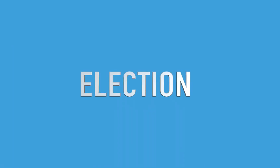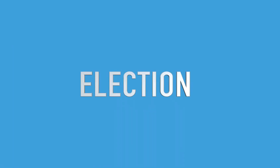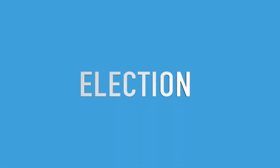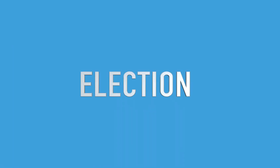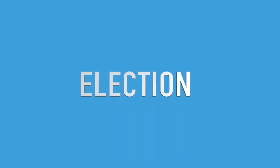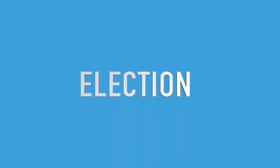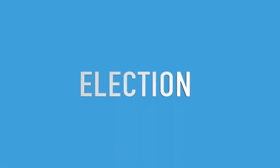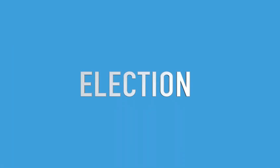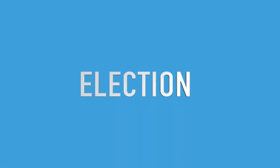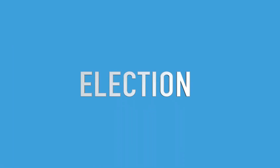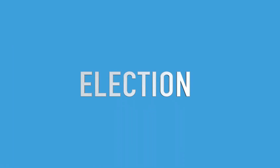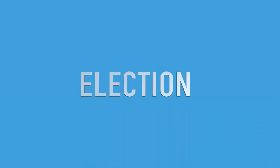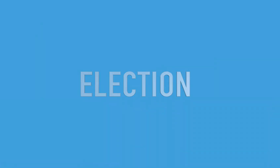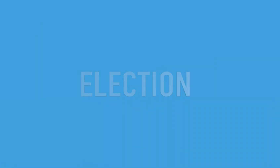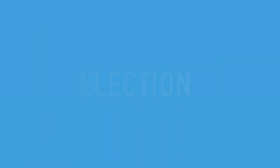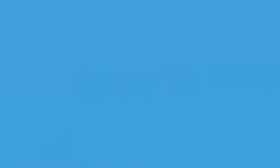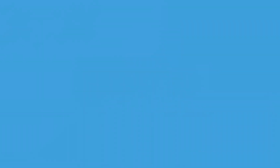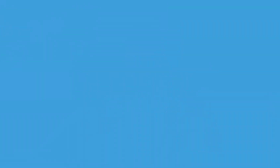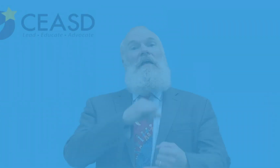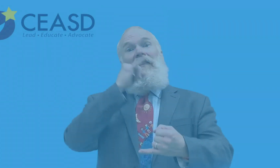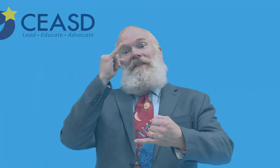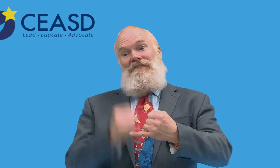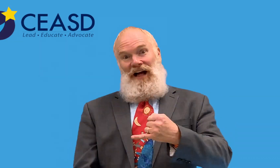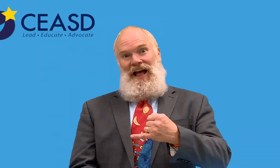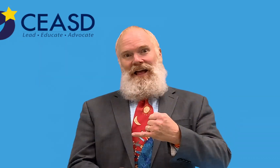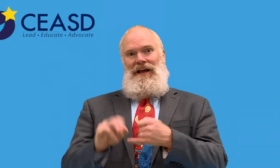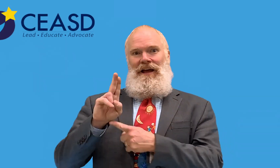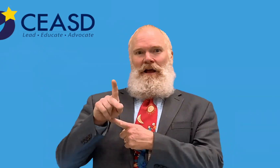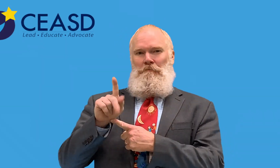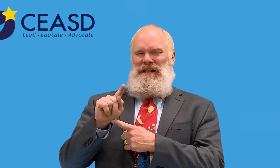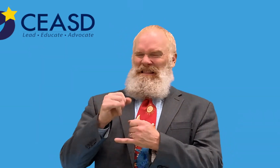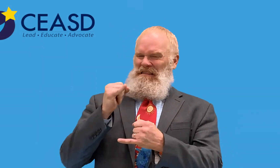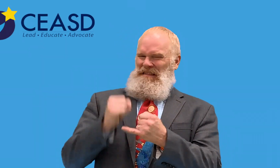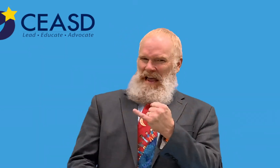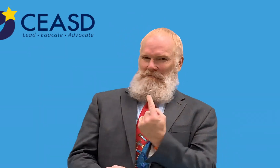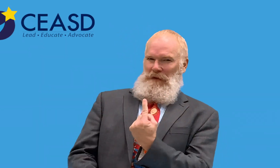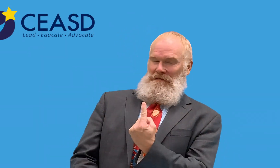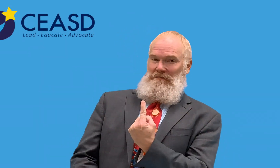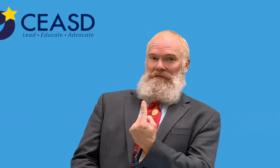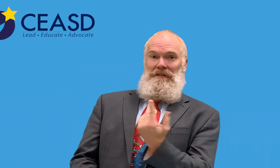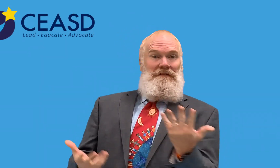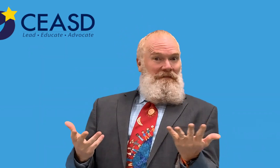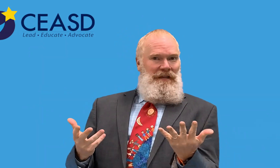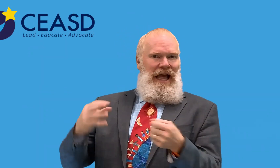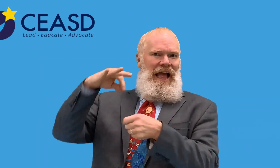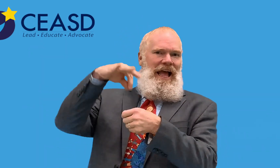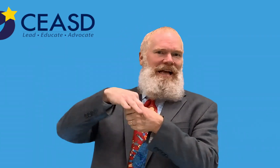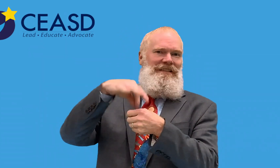I want to thank you all for your support in this strategic planning process and your willingness to help CEASD continue to improve, which